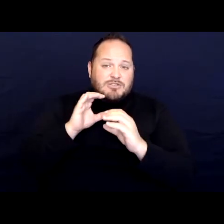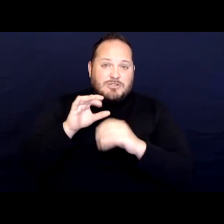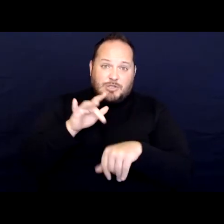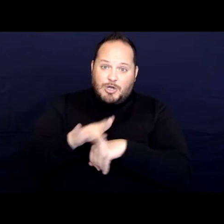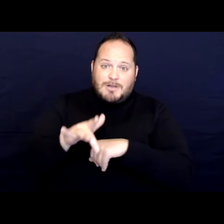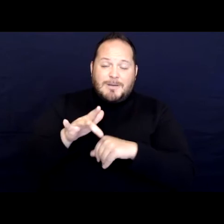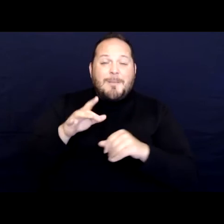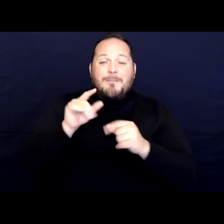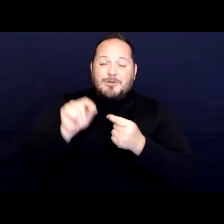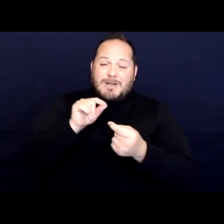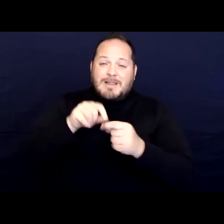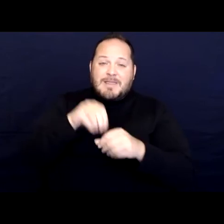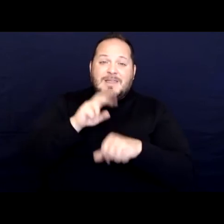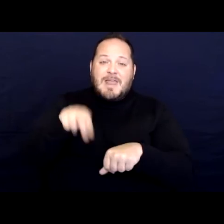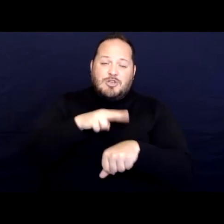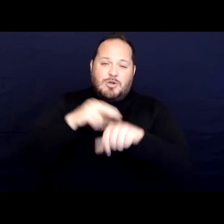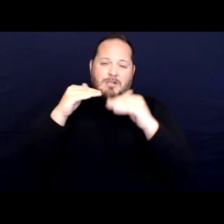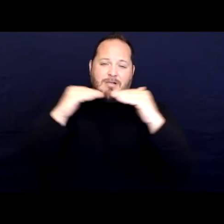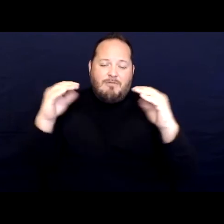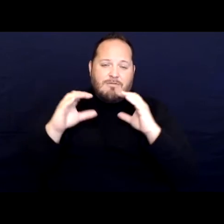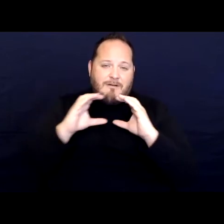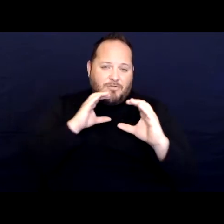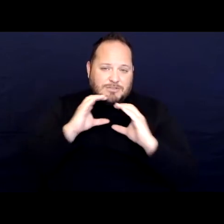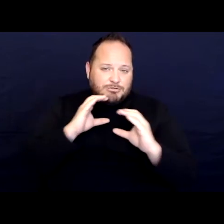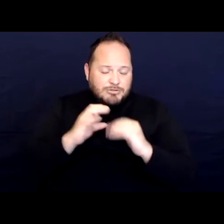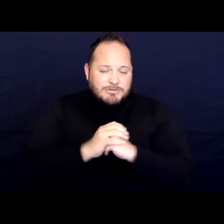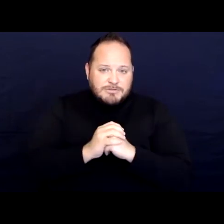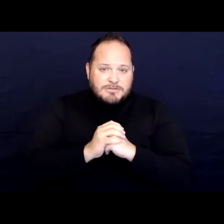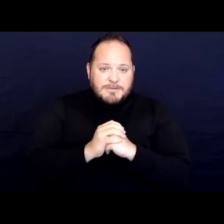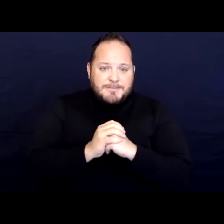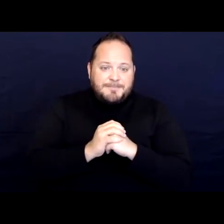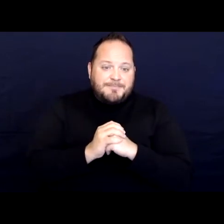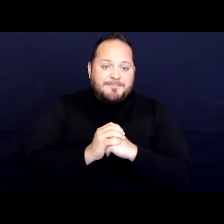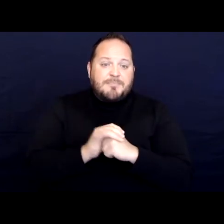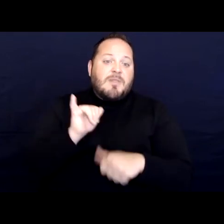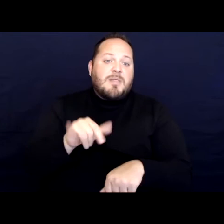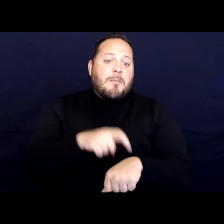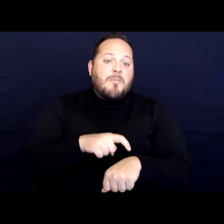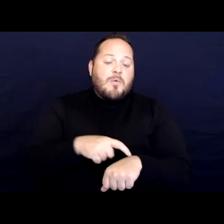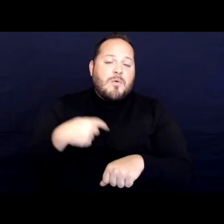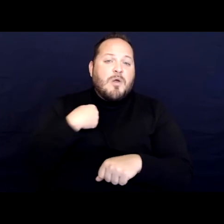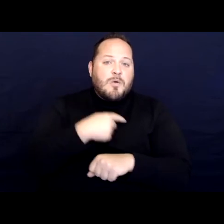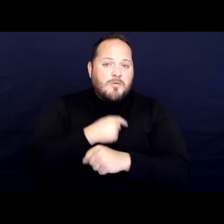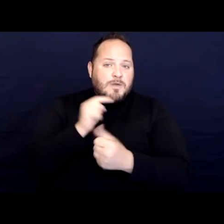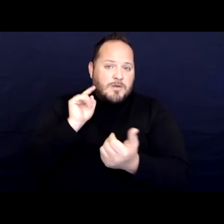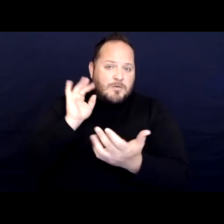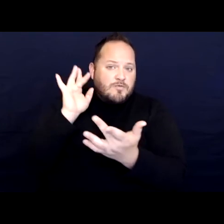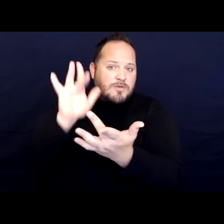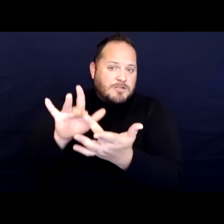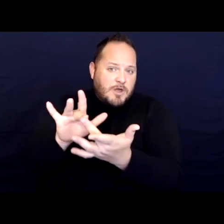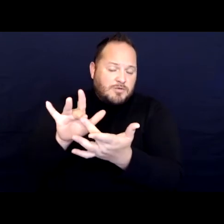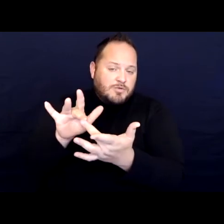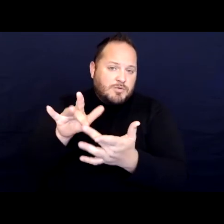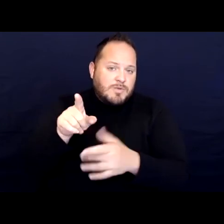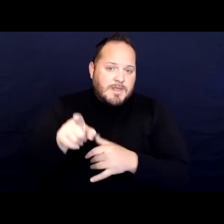conversations. At this point, reaching out to um,